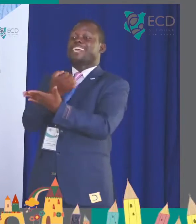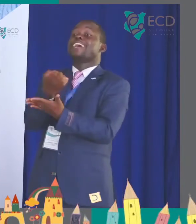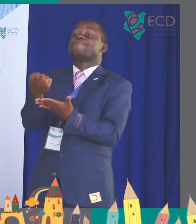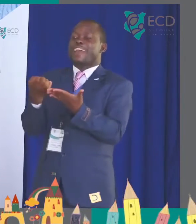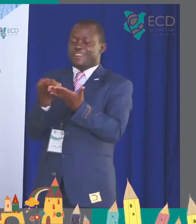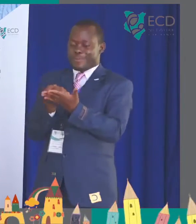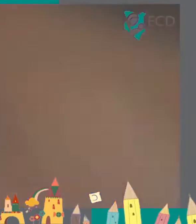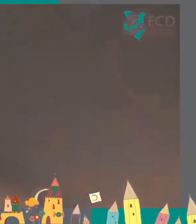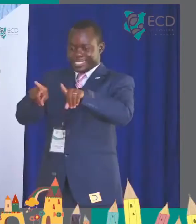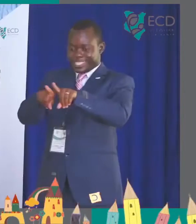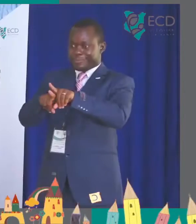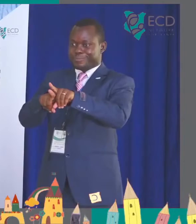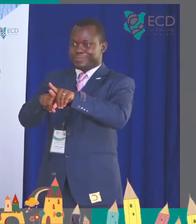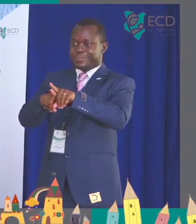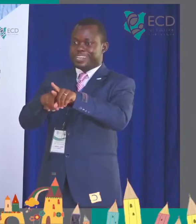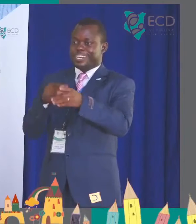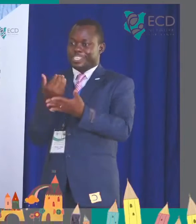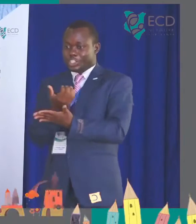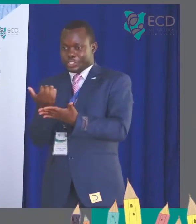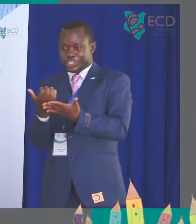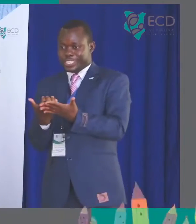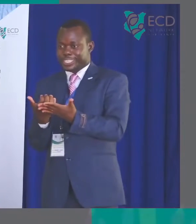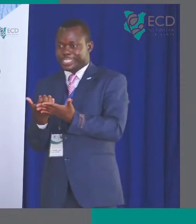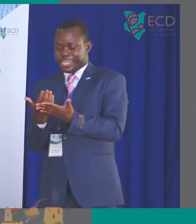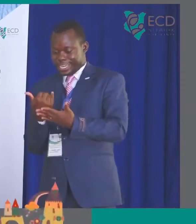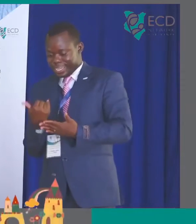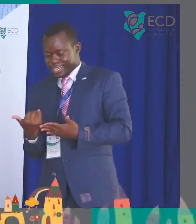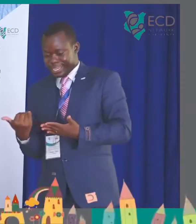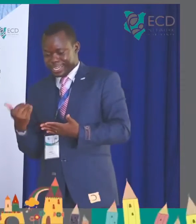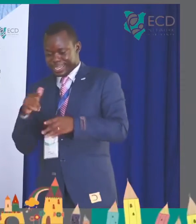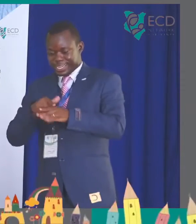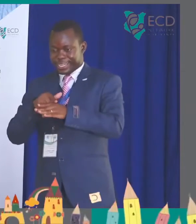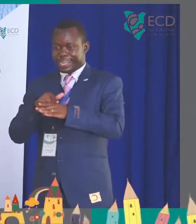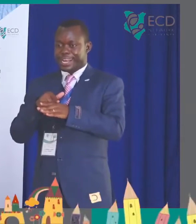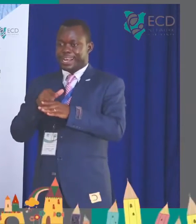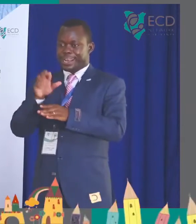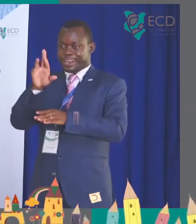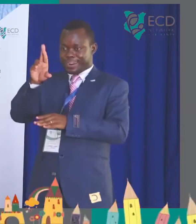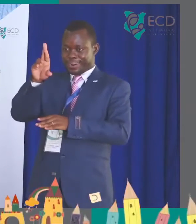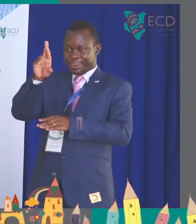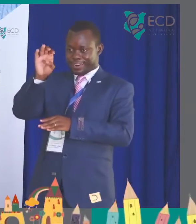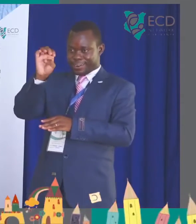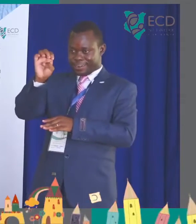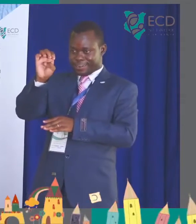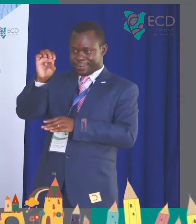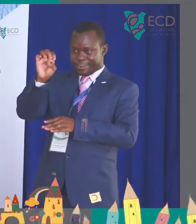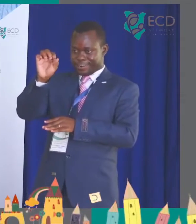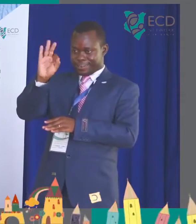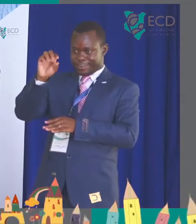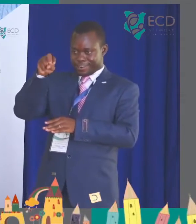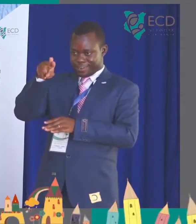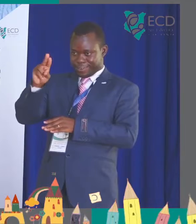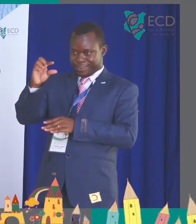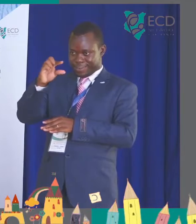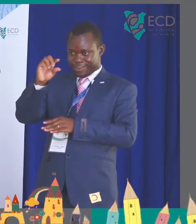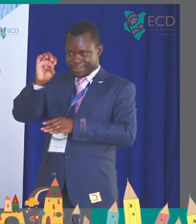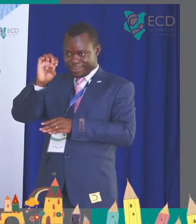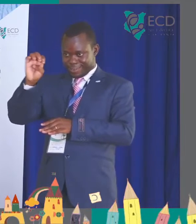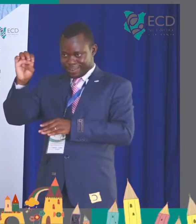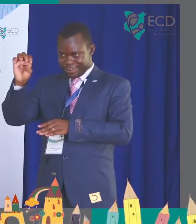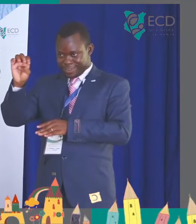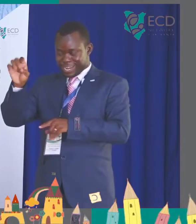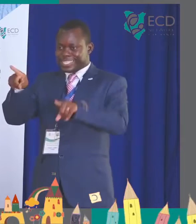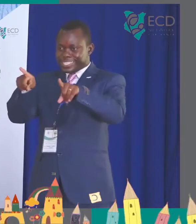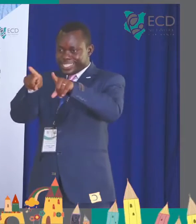including children in emergencies, those in refugee camps, those accompanying their mothers to